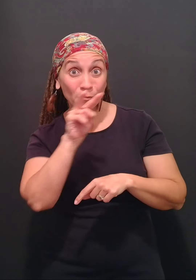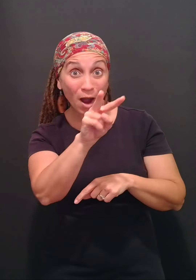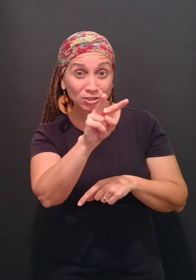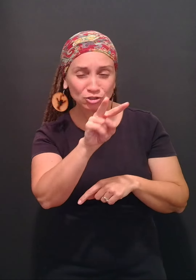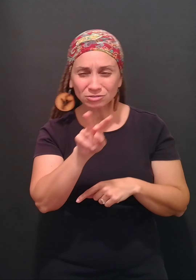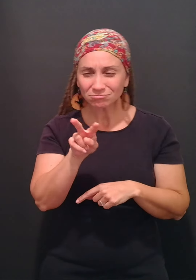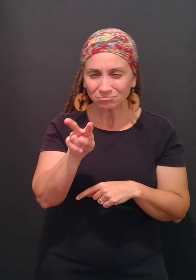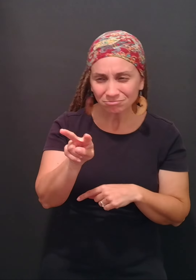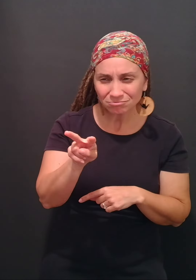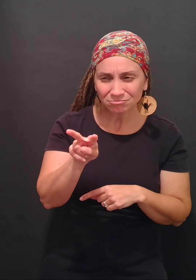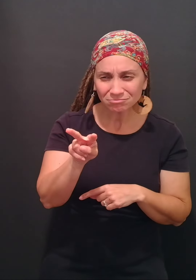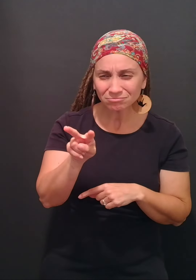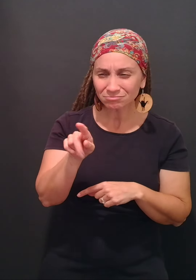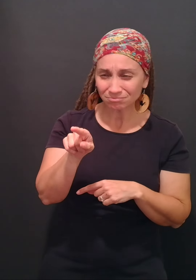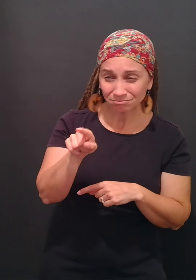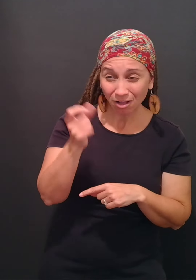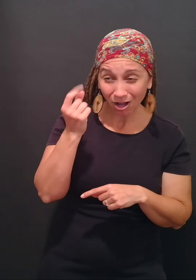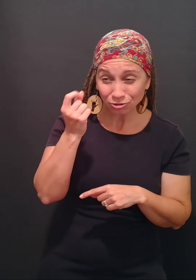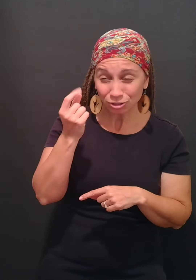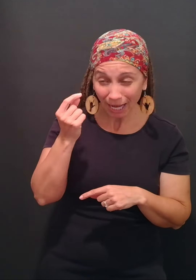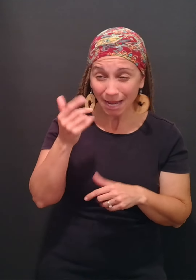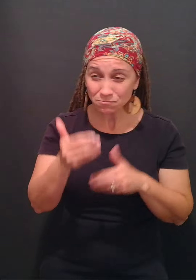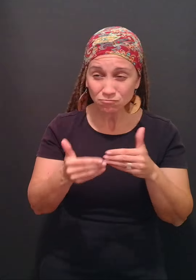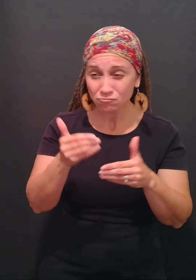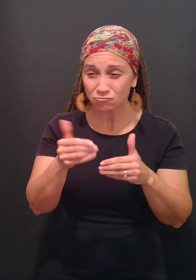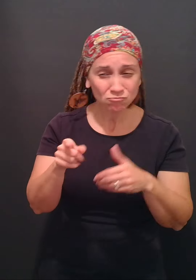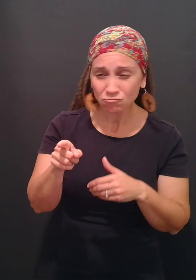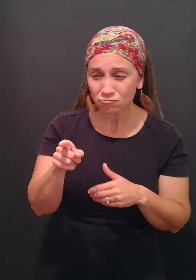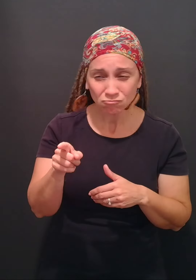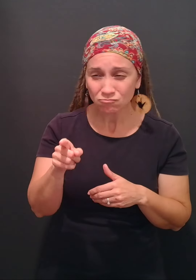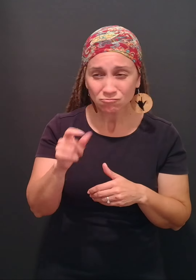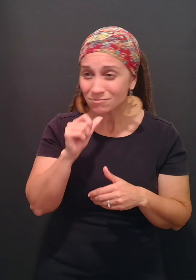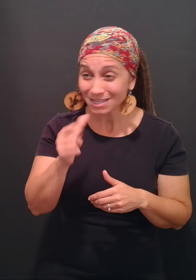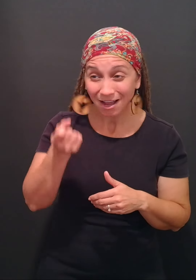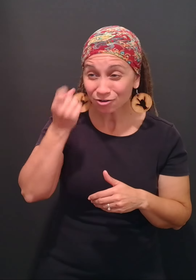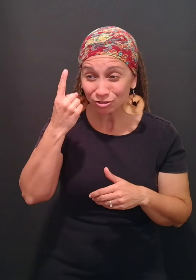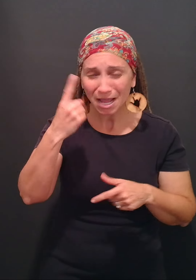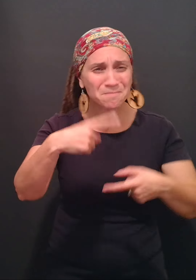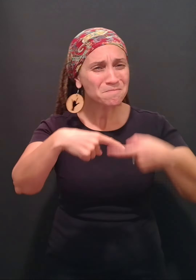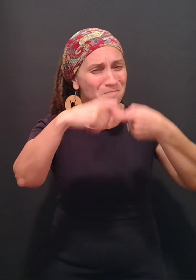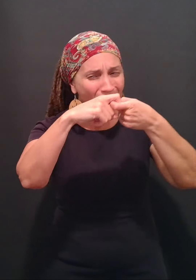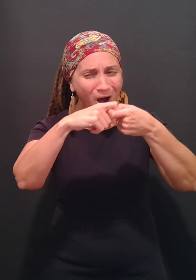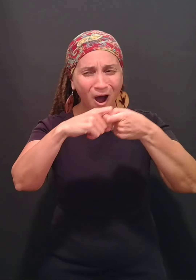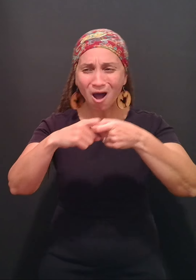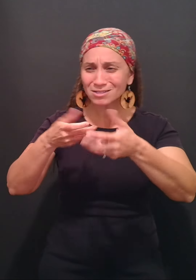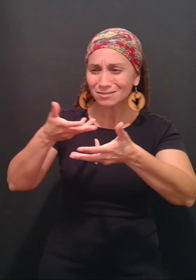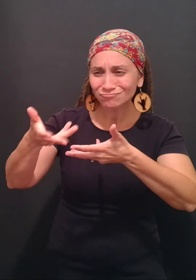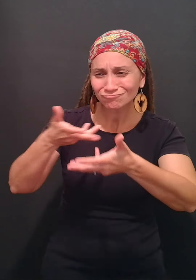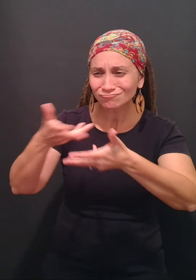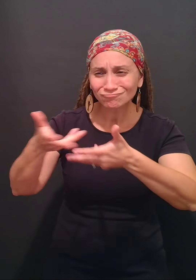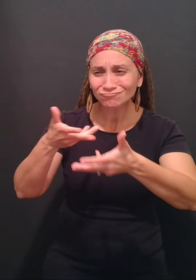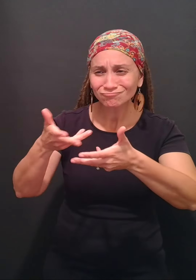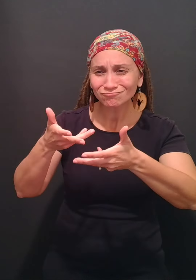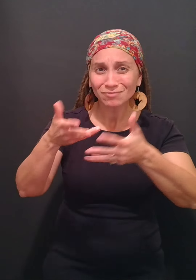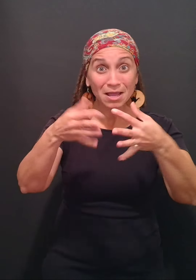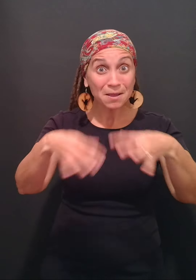the resource together, but make sure that you're paying attention to the deaf person to see if they're understanding or not. If they're